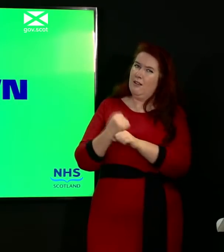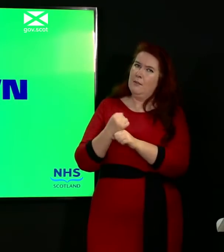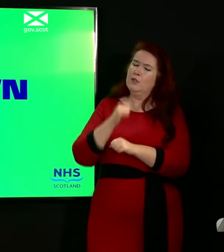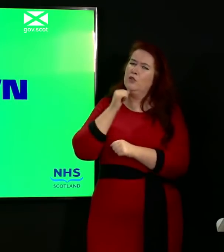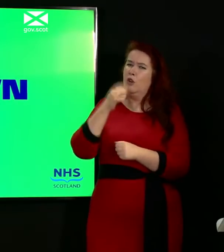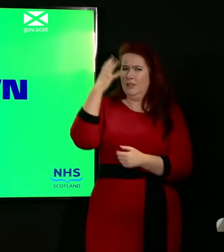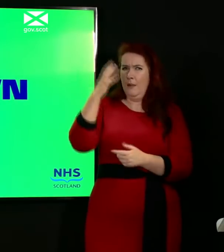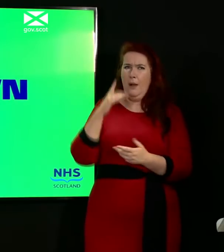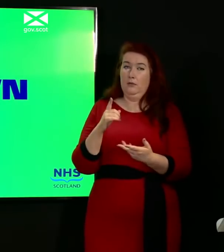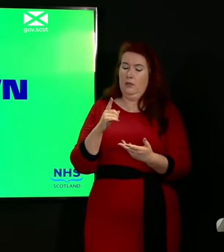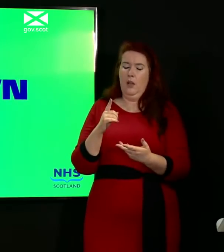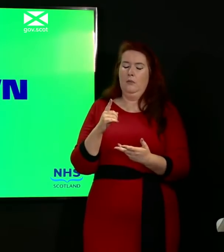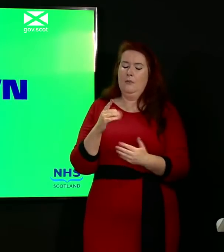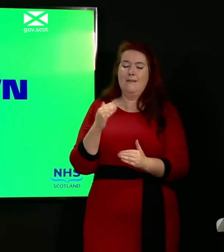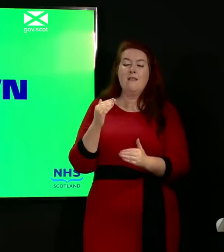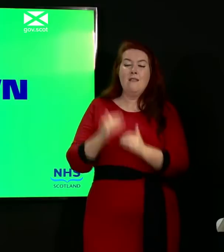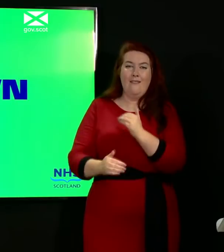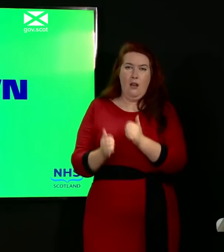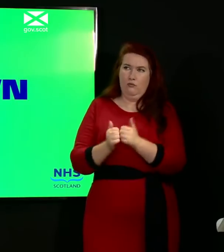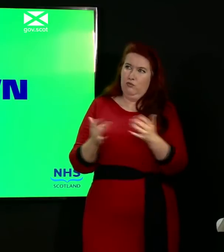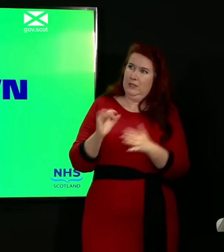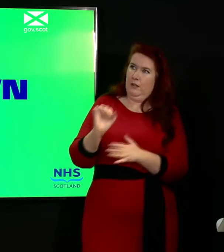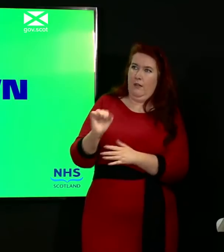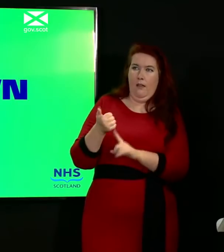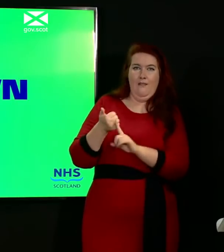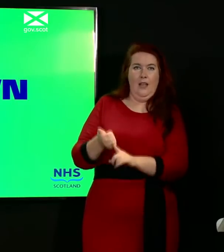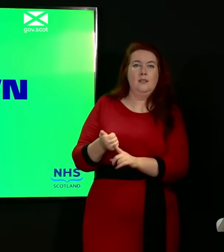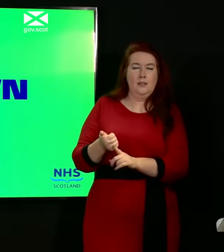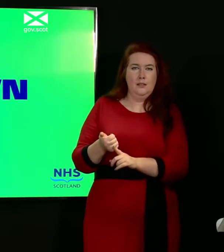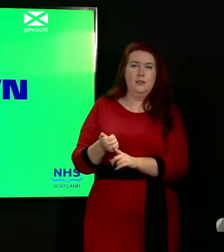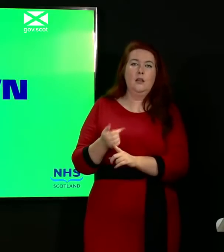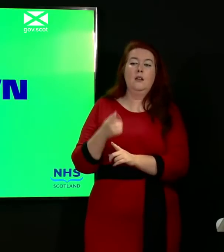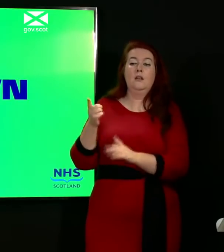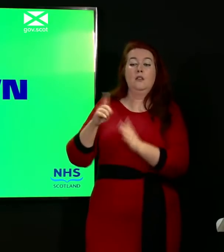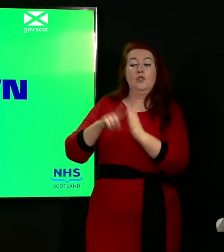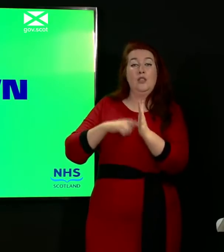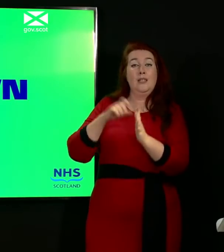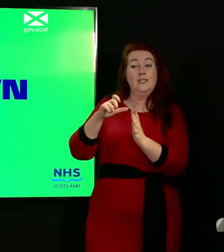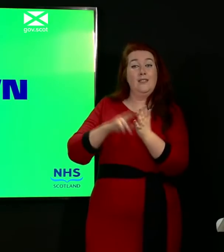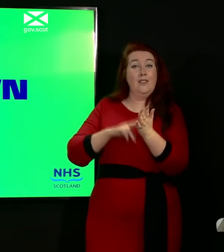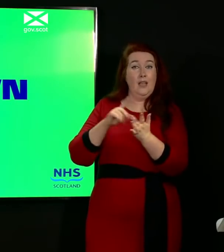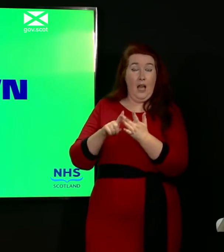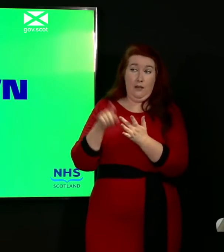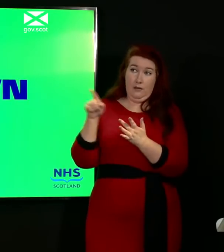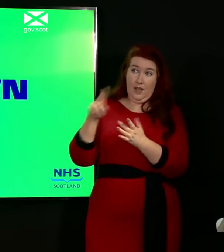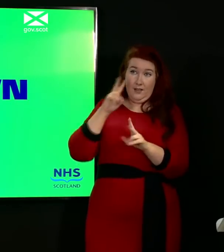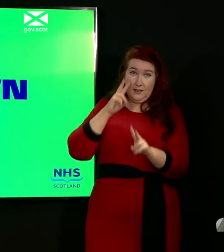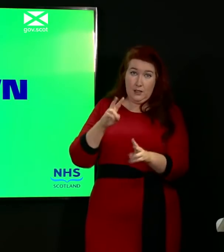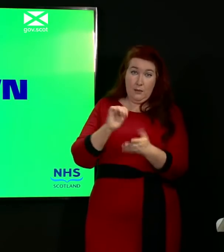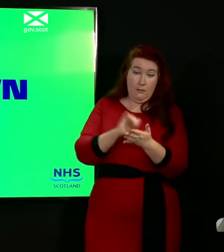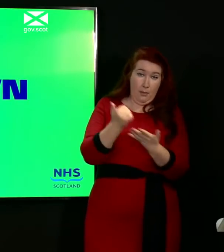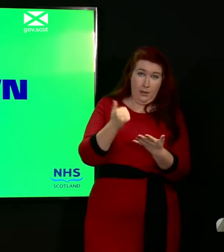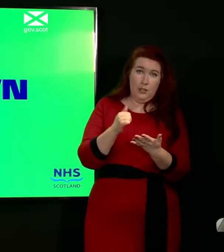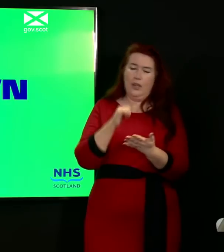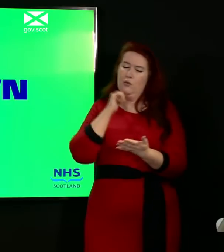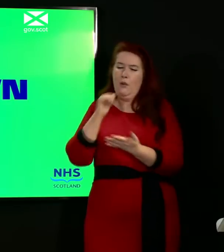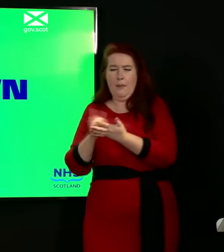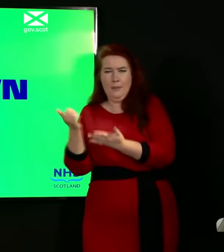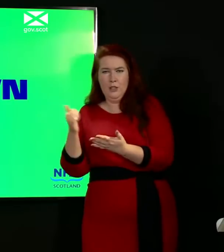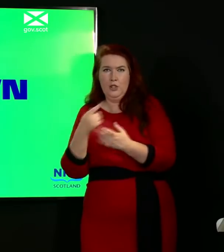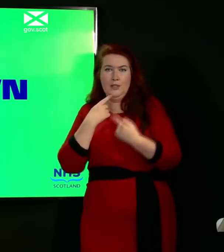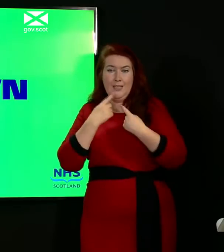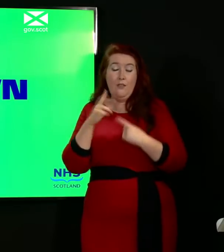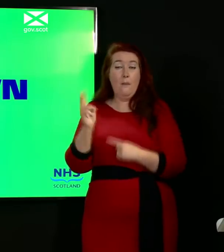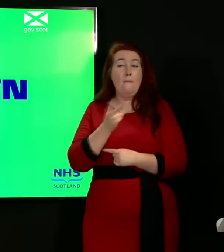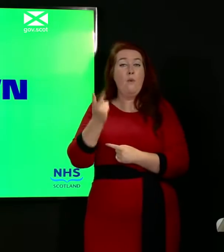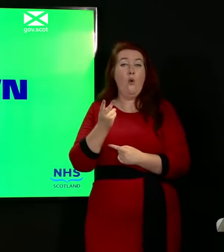would be unprecedented for us to depart from it. They have seen published and unpublished data from both drug companies. They